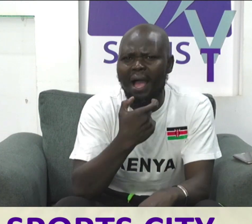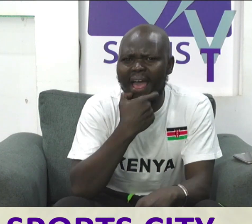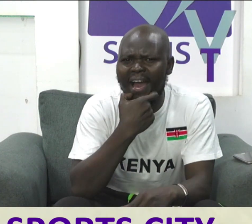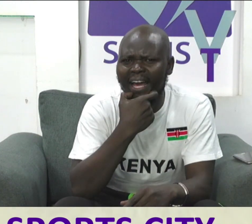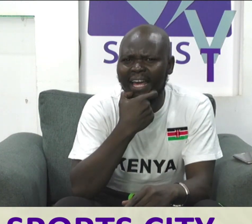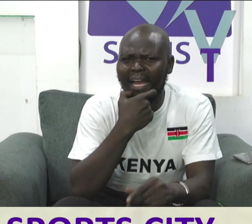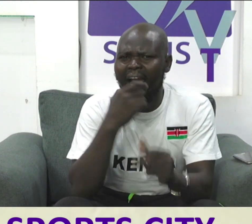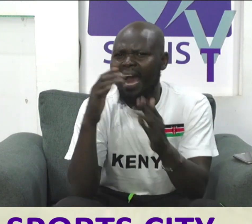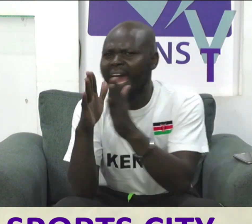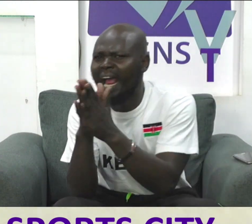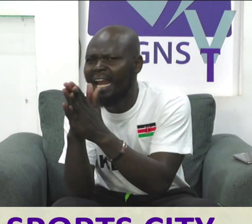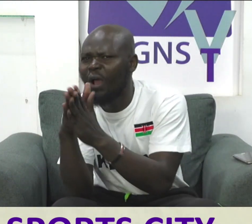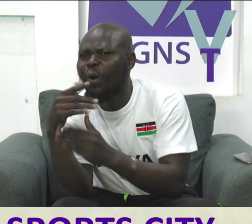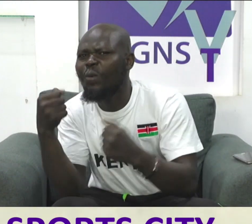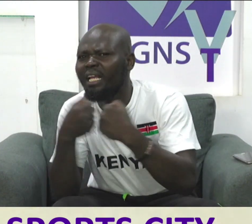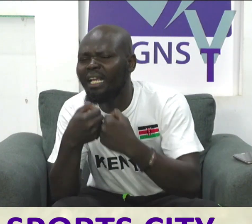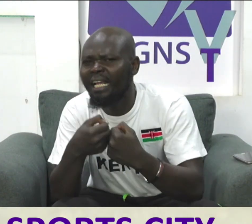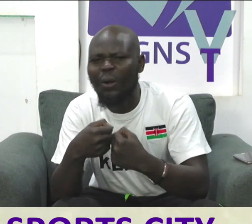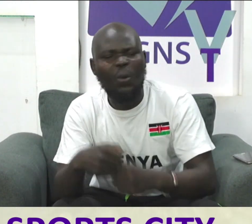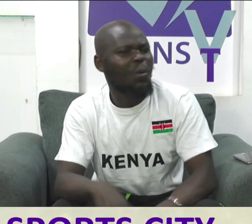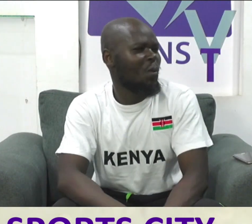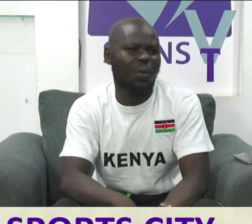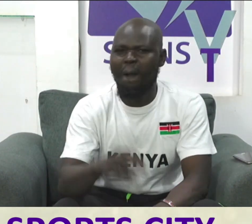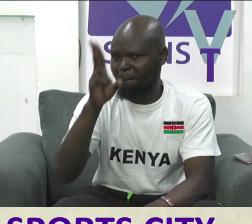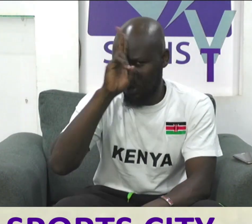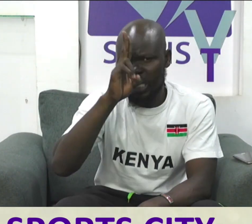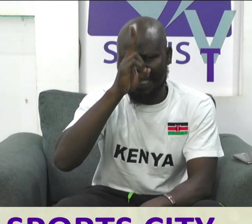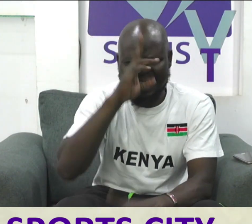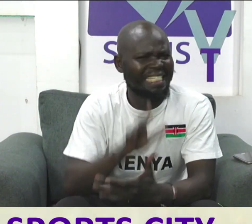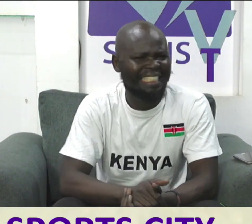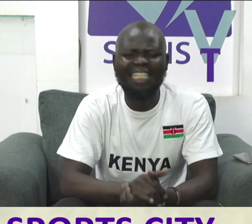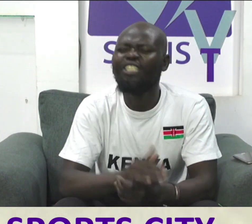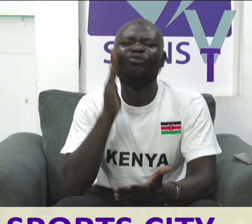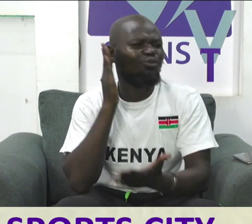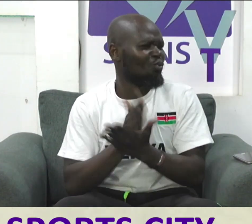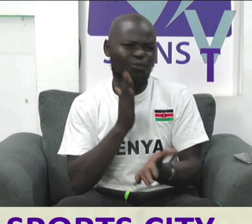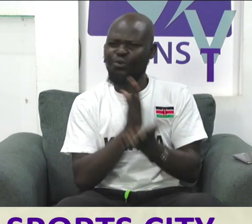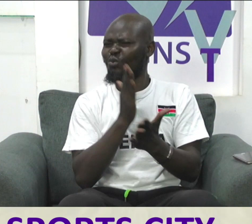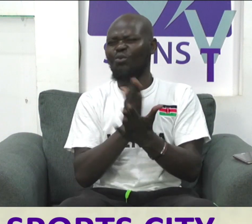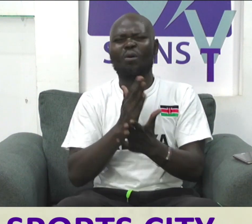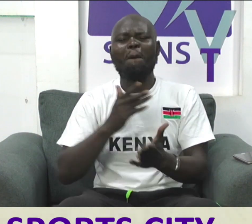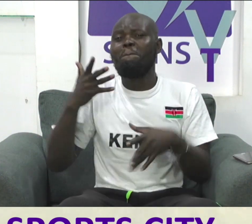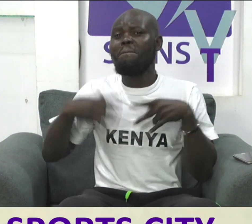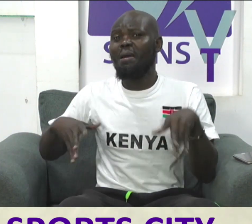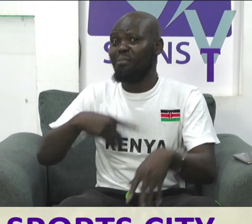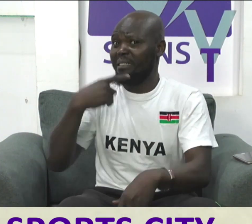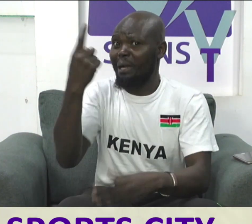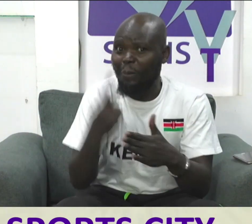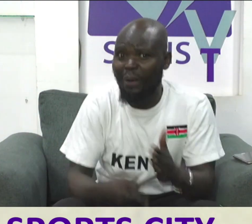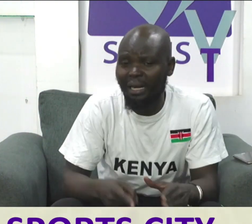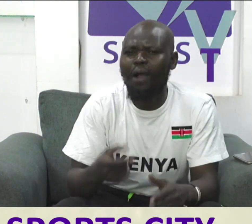So now let's move and focus on something else, that is Gor Mahia.